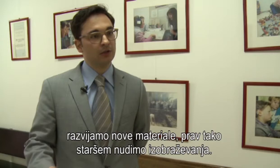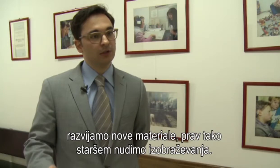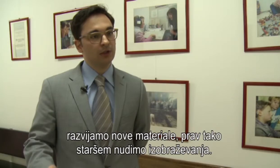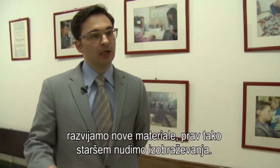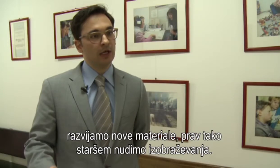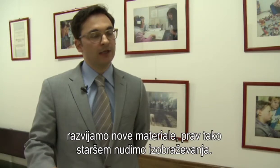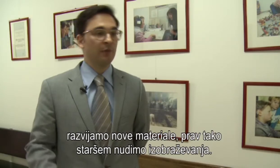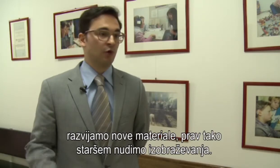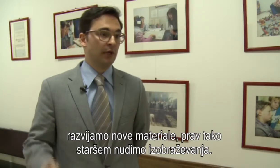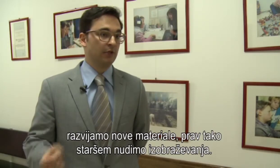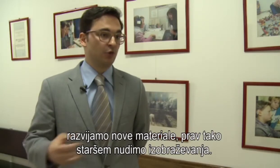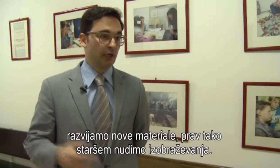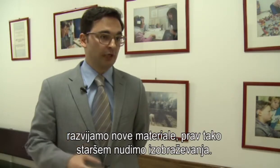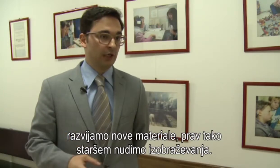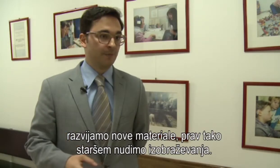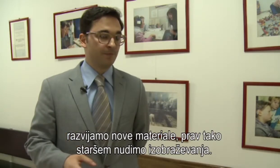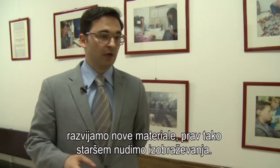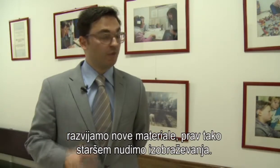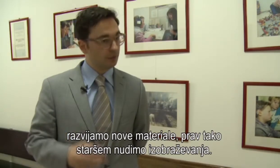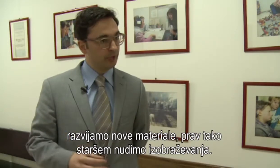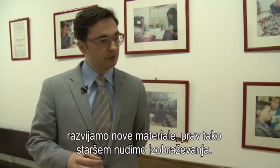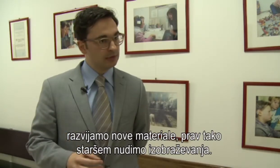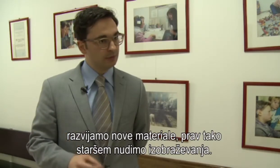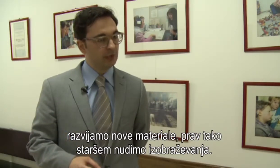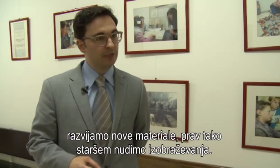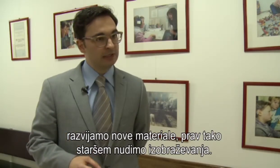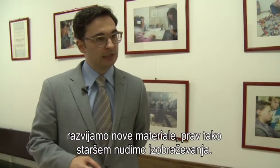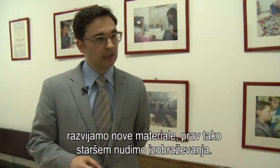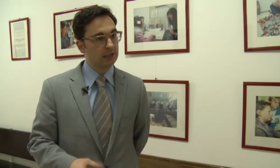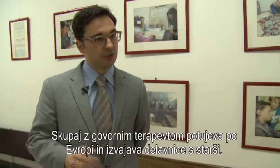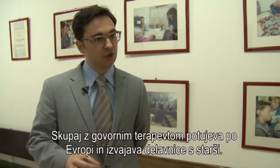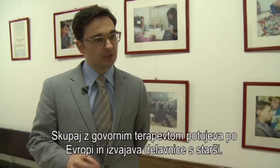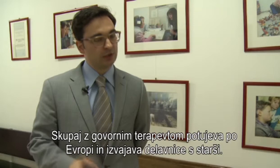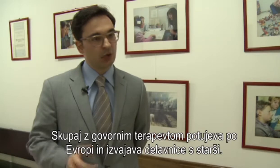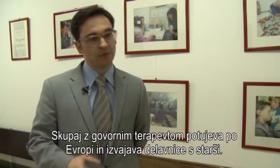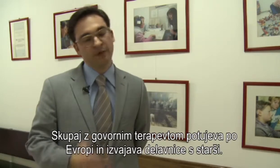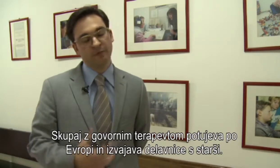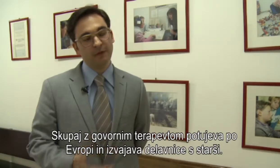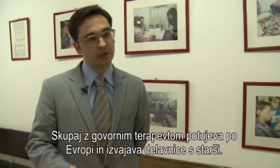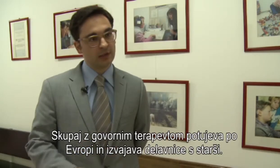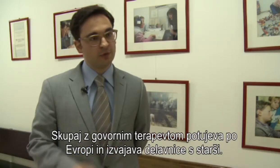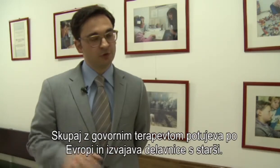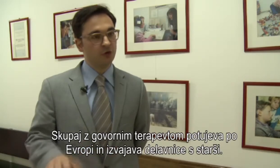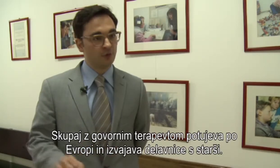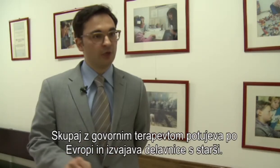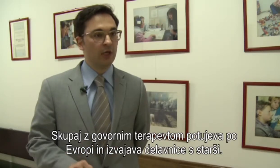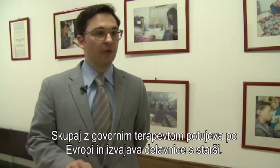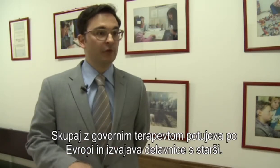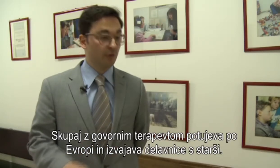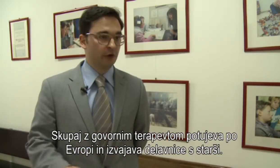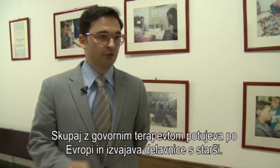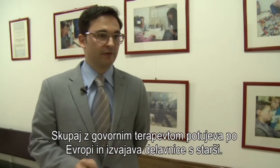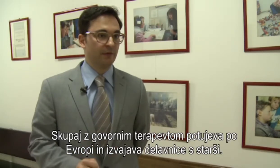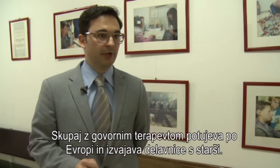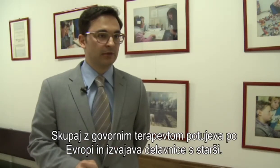material. Then we provide training for the parents. That means these speech therapists travel with me, for example, to Europe, and we